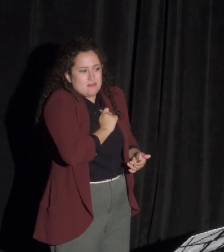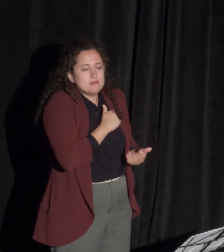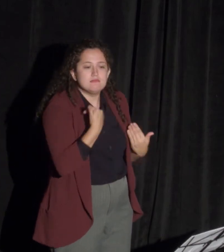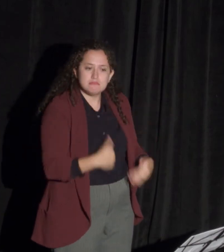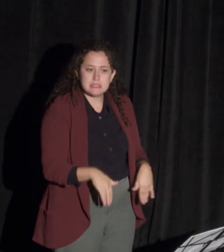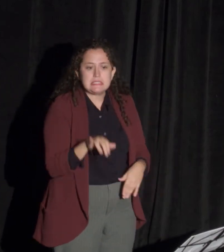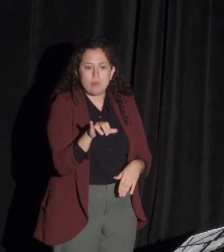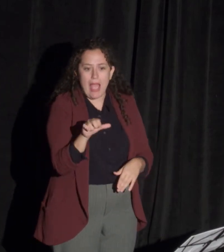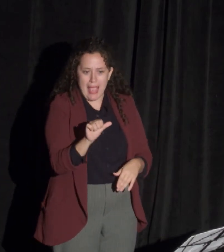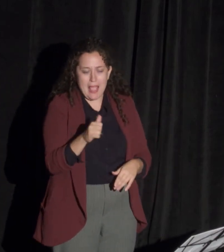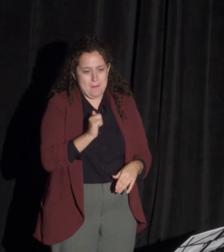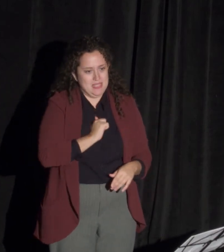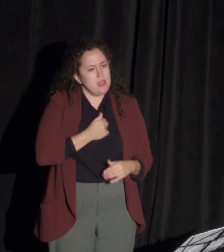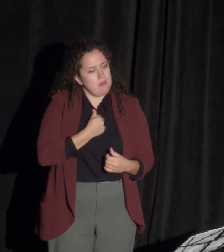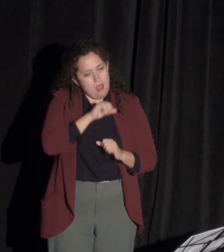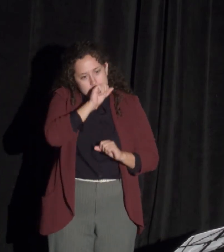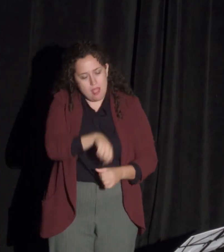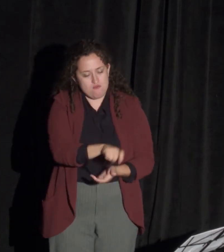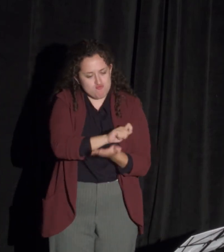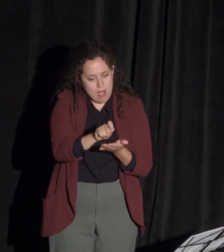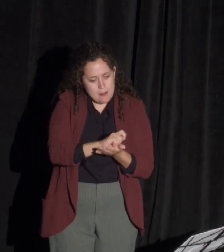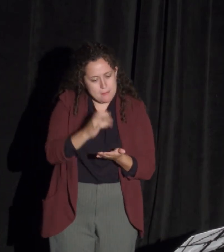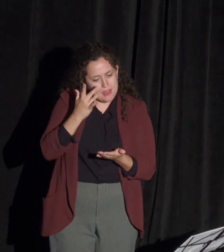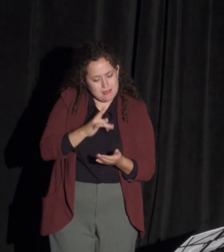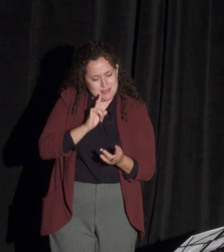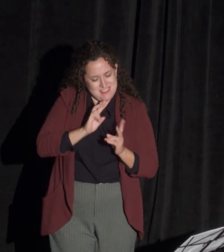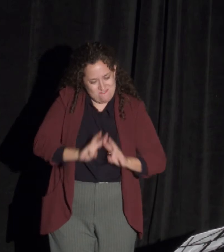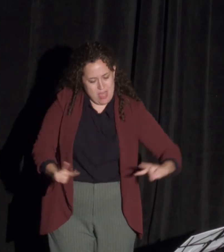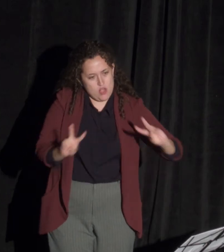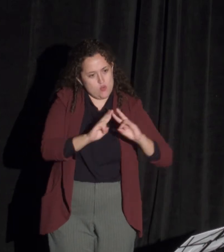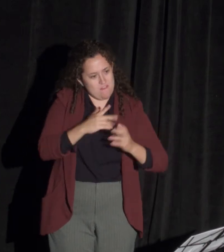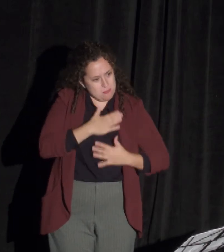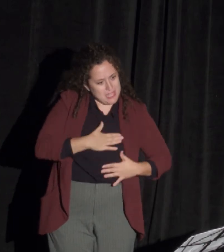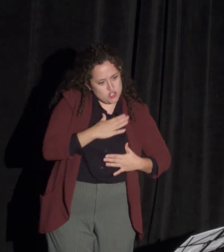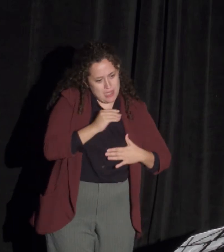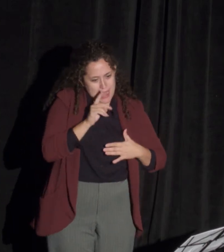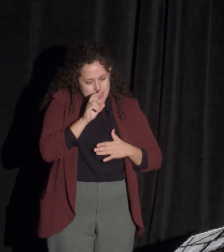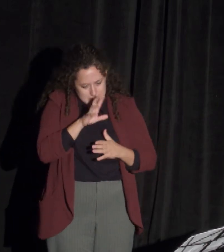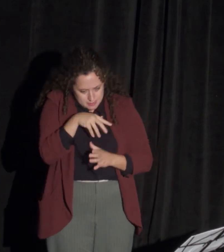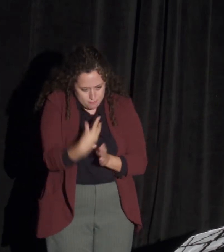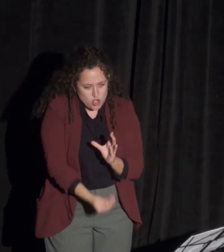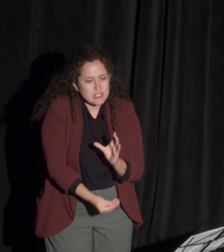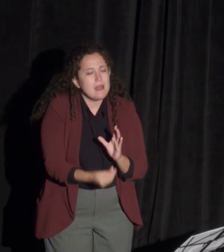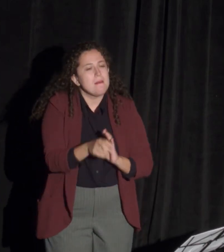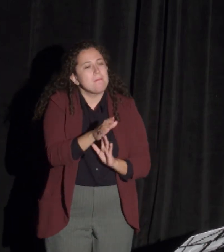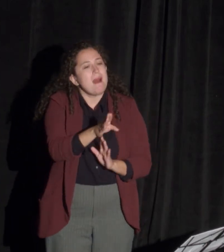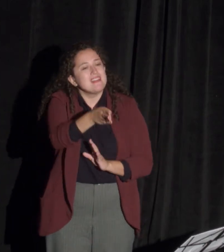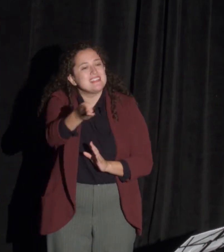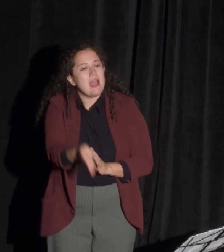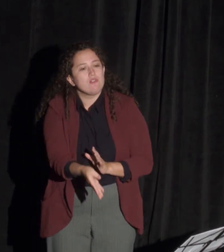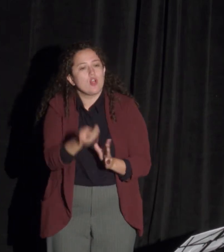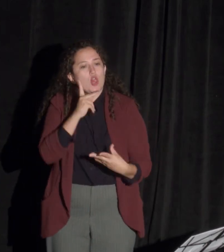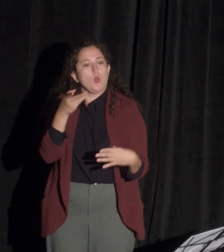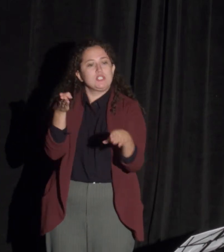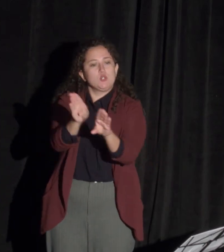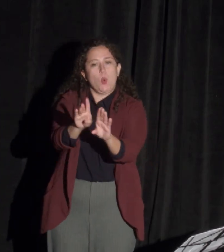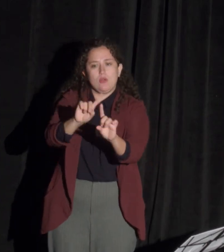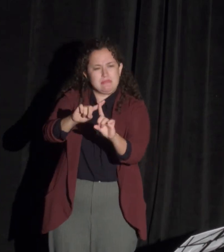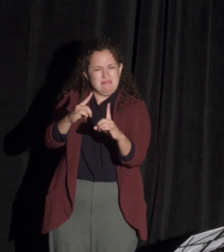on pleasure and immersion without ever closing the door to complexity. And I feel that really describes all the works in this